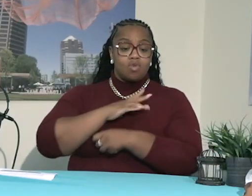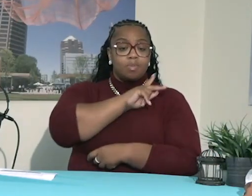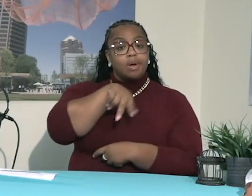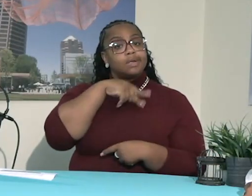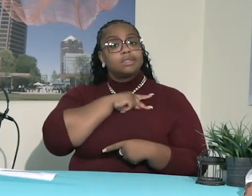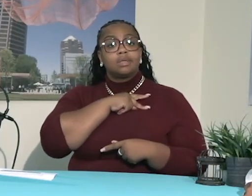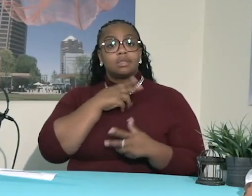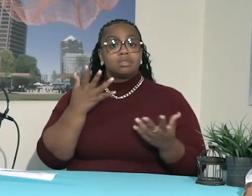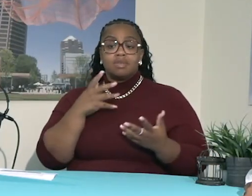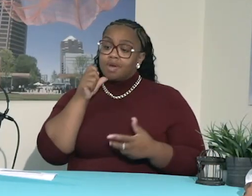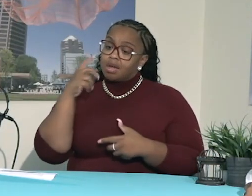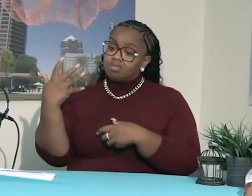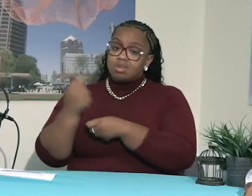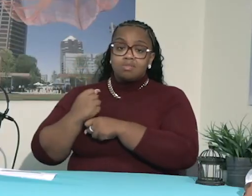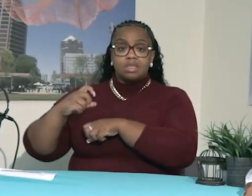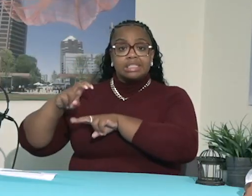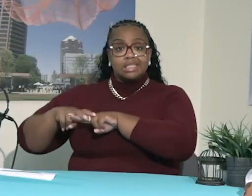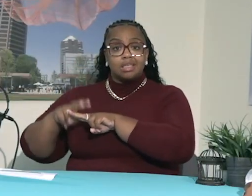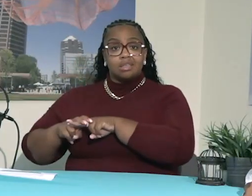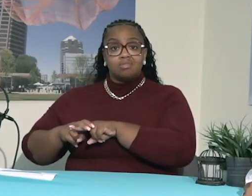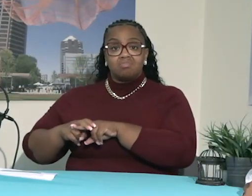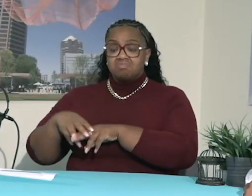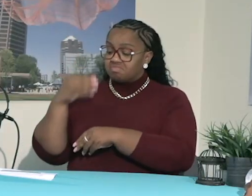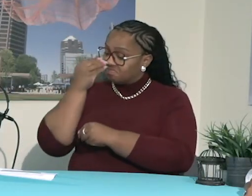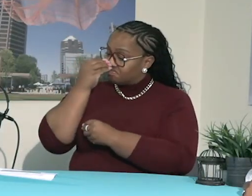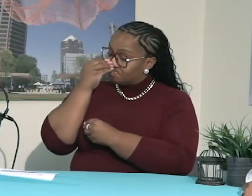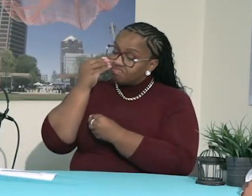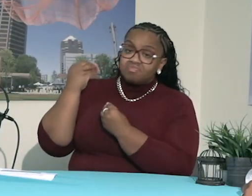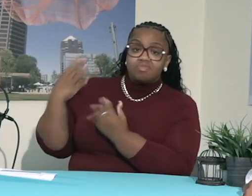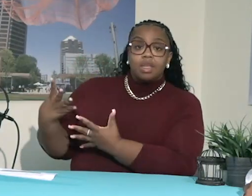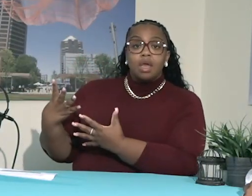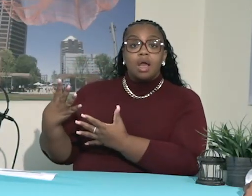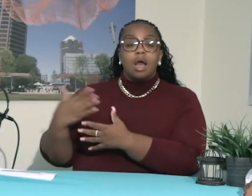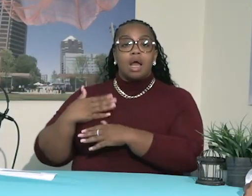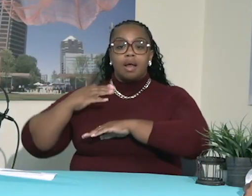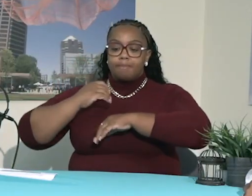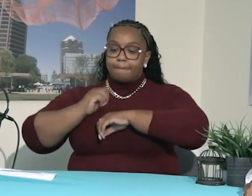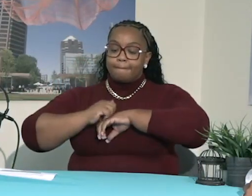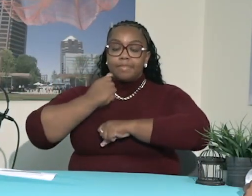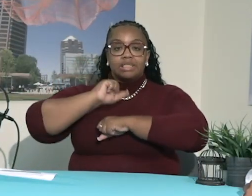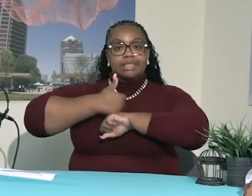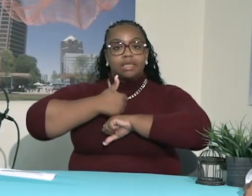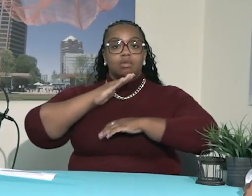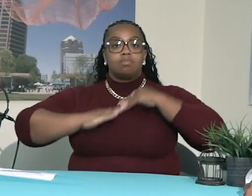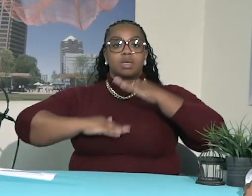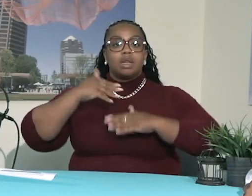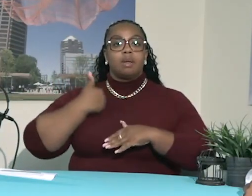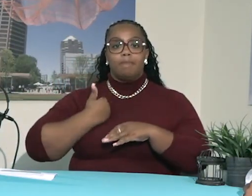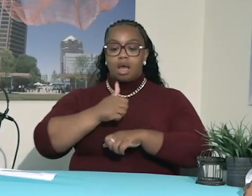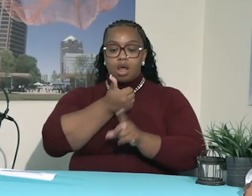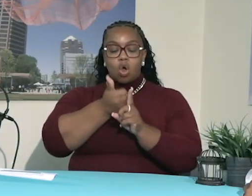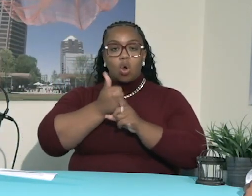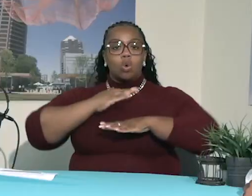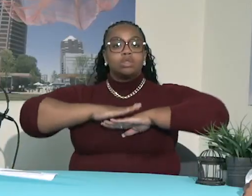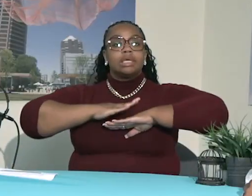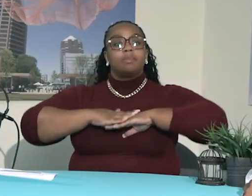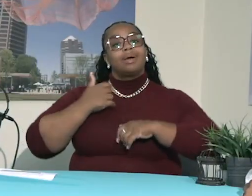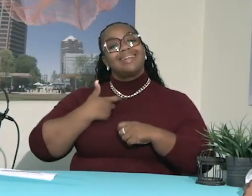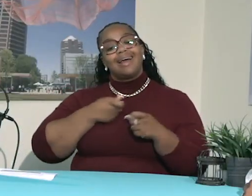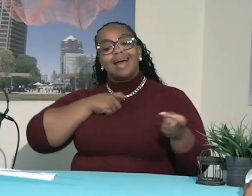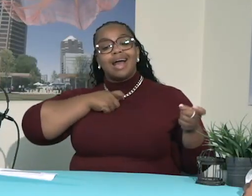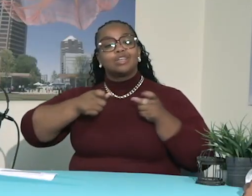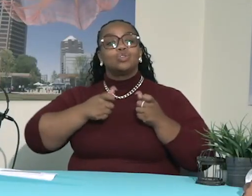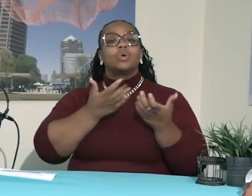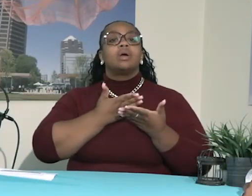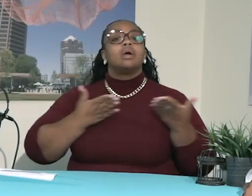give me a seat at the table, I'm building my own table. Right. And now I'm controlling who sits at this table. I'm not even fighting this. I'm not pulling a chair to your